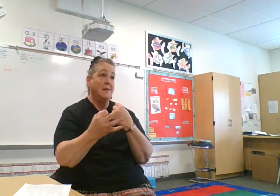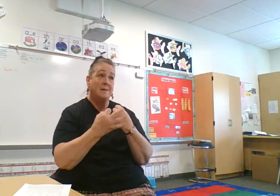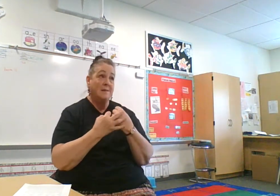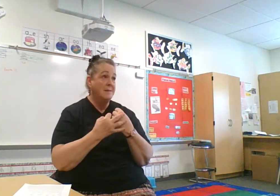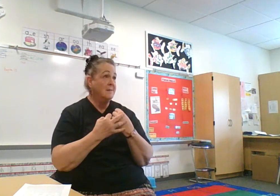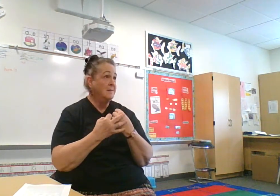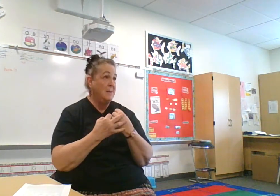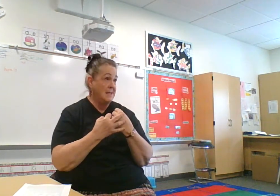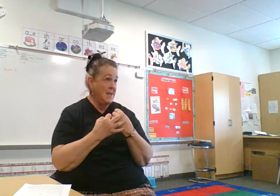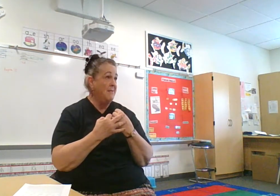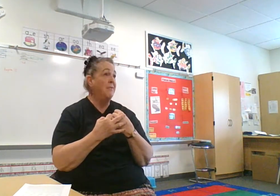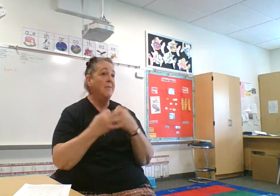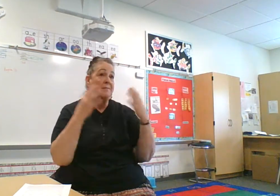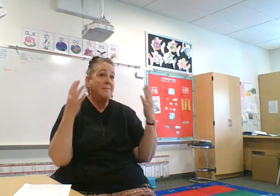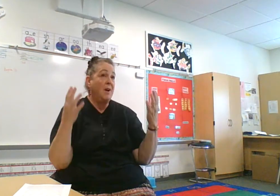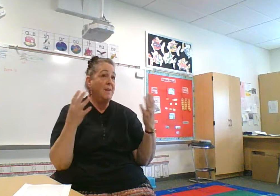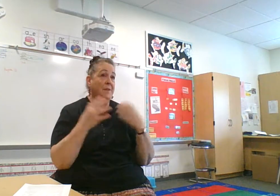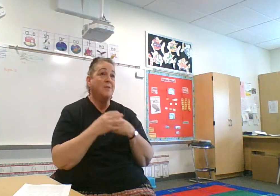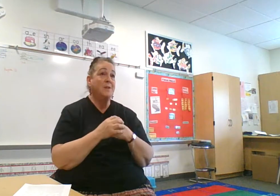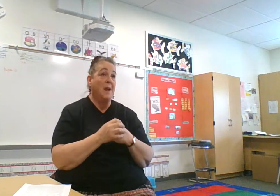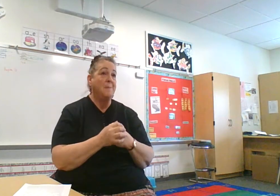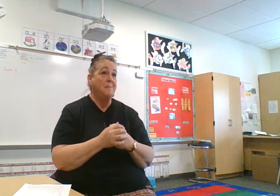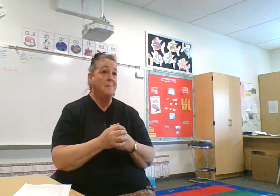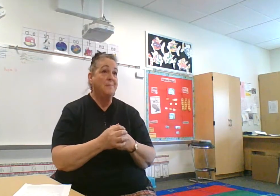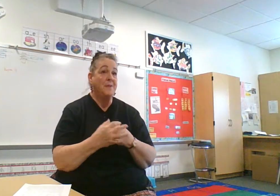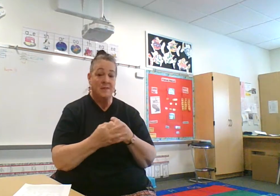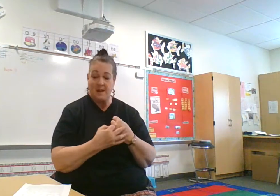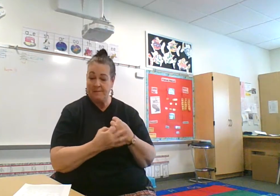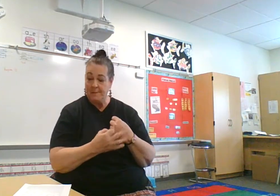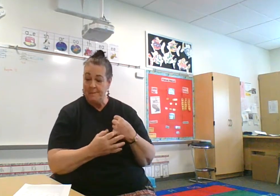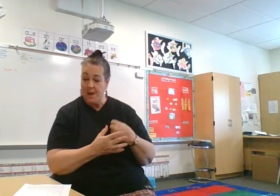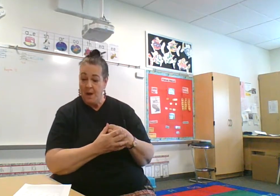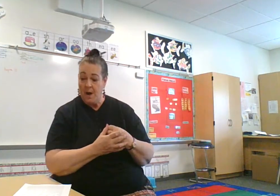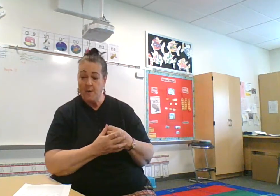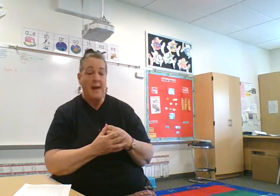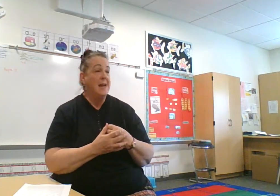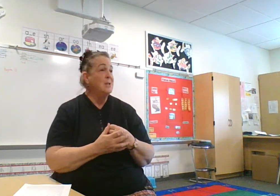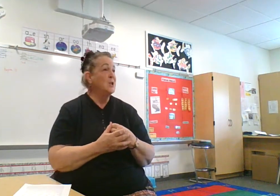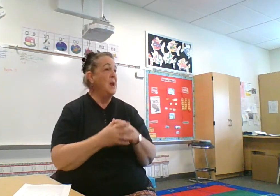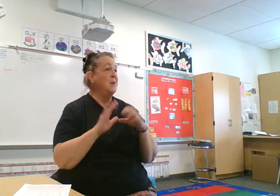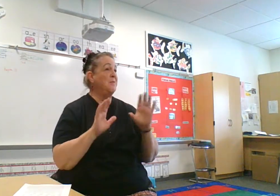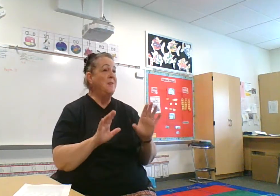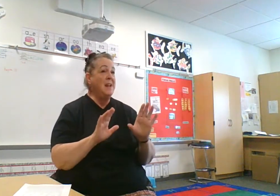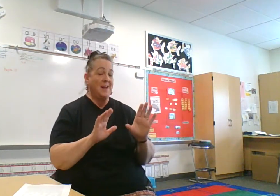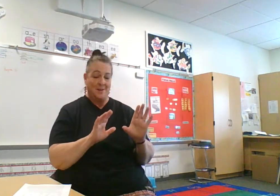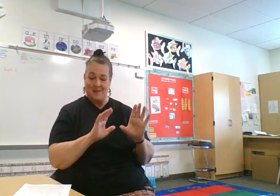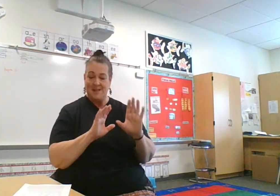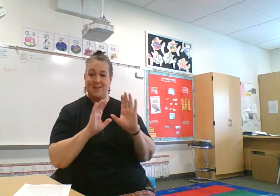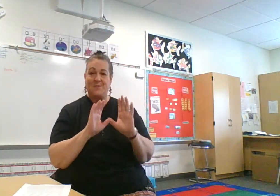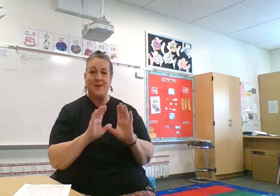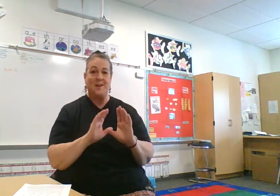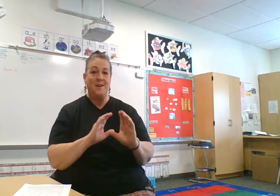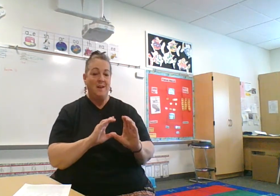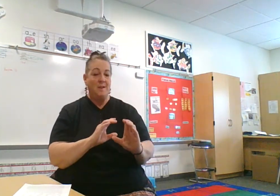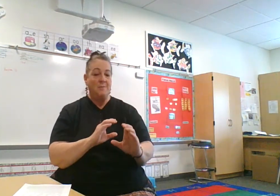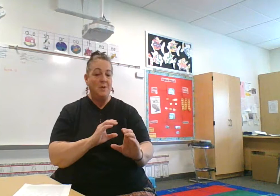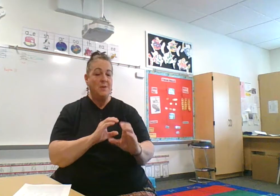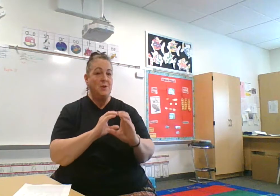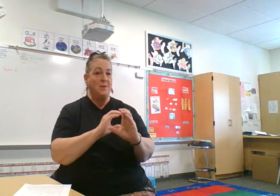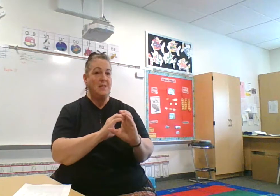Okay. Be safe. All of those. Yeah. Okay. Safe. Okay. So now your vehicles. This is fun. With 2 C's